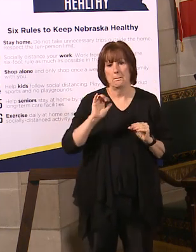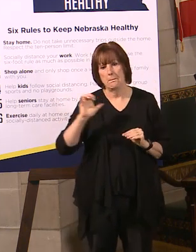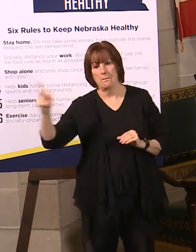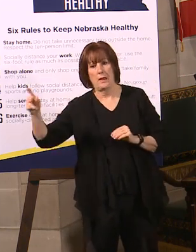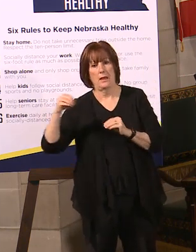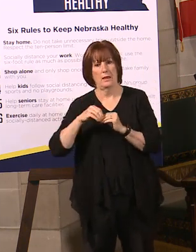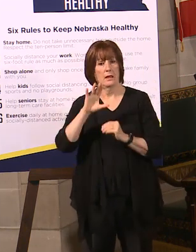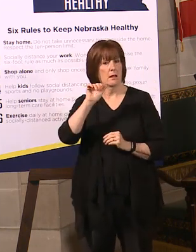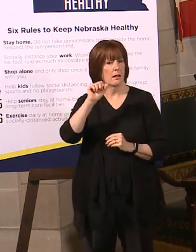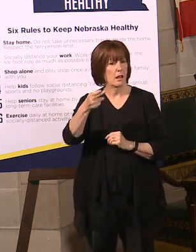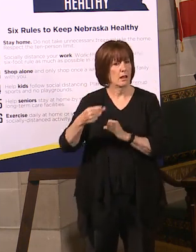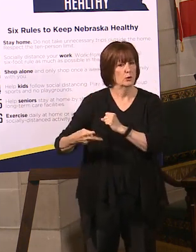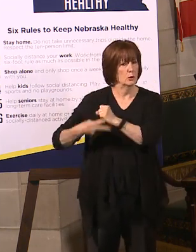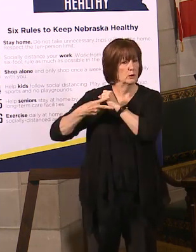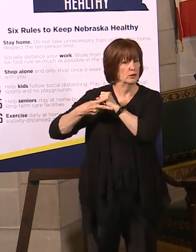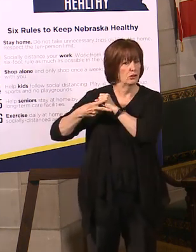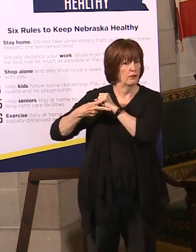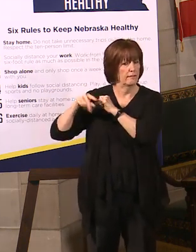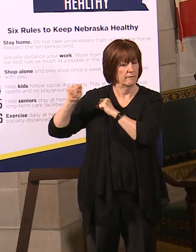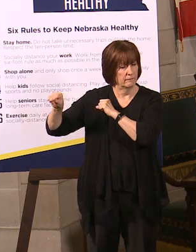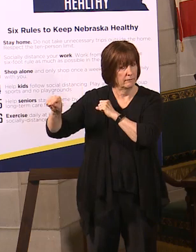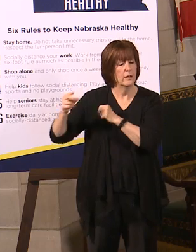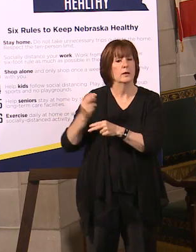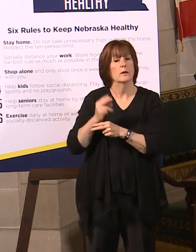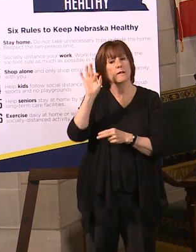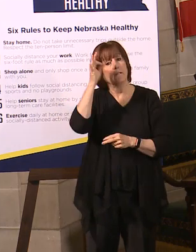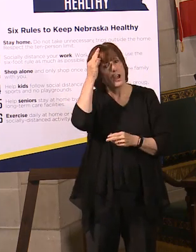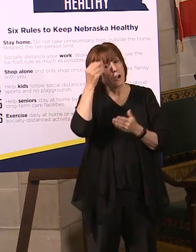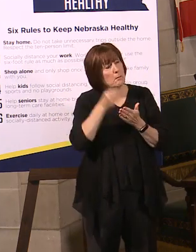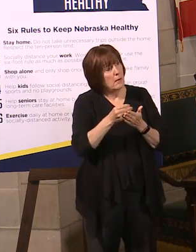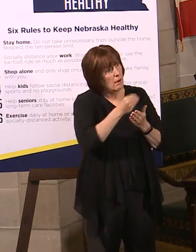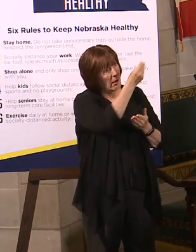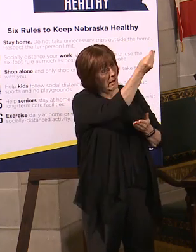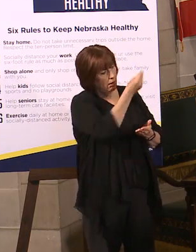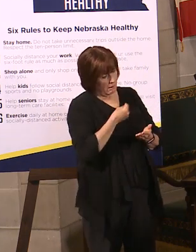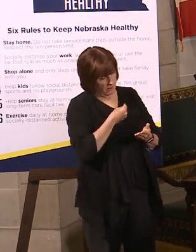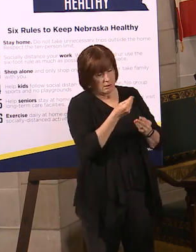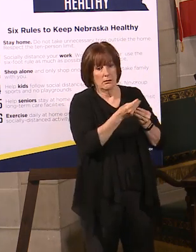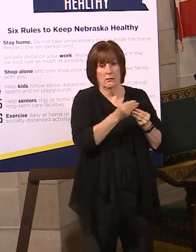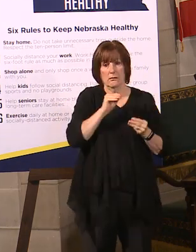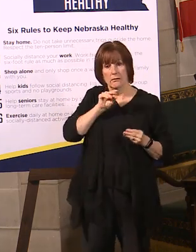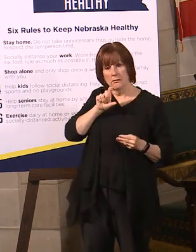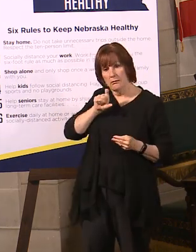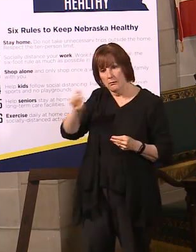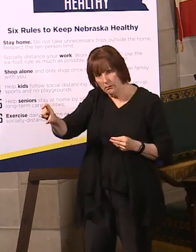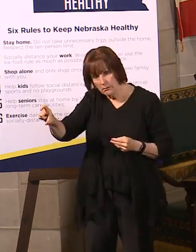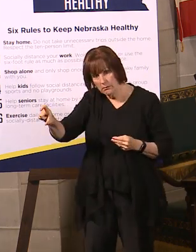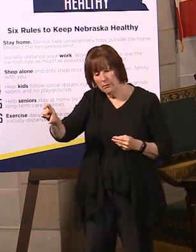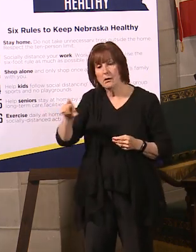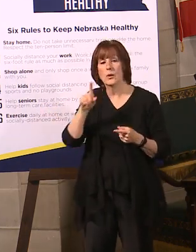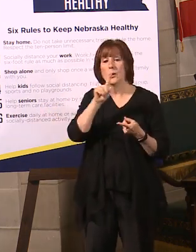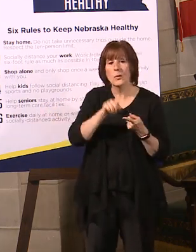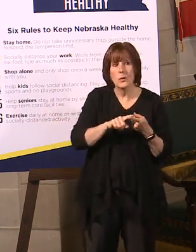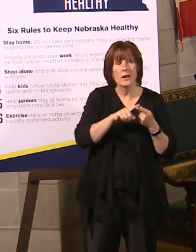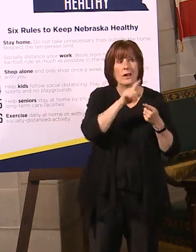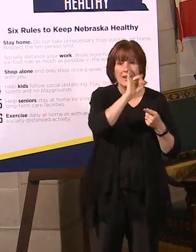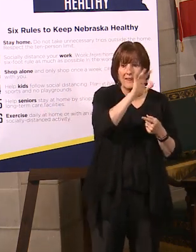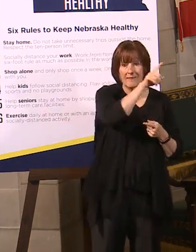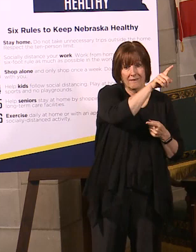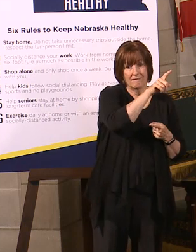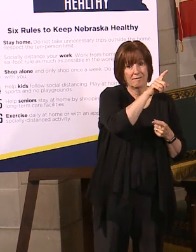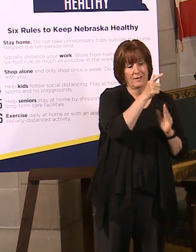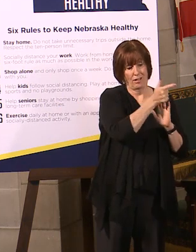into the cash reserve and use the federal money, that CARES Act money, to replace it to the extent that the CARES Act allows us to do that.